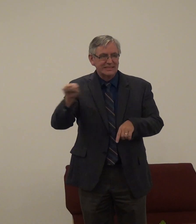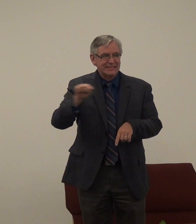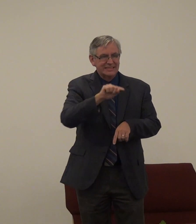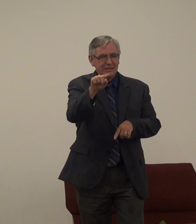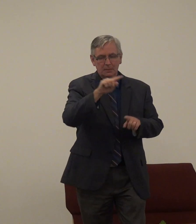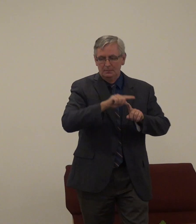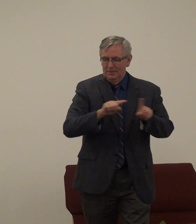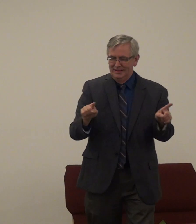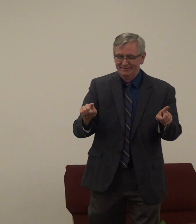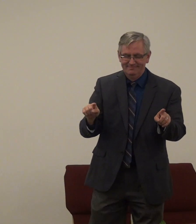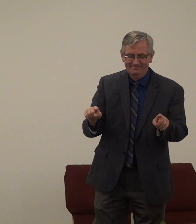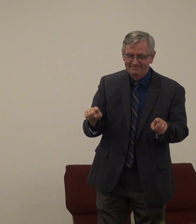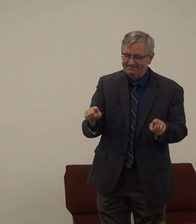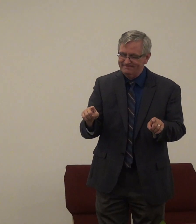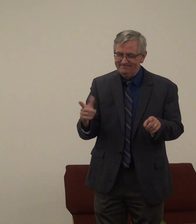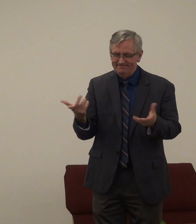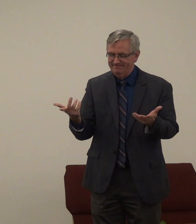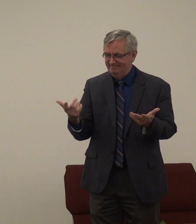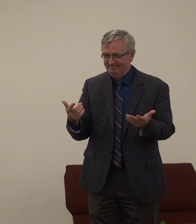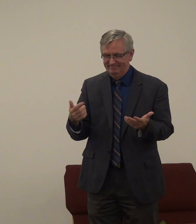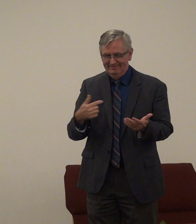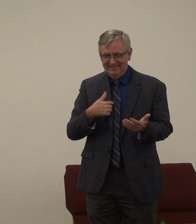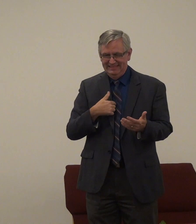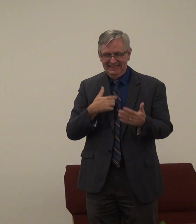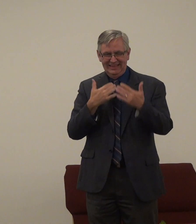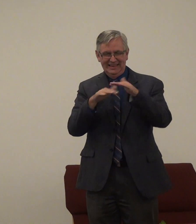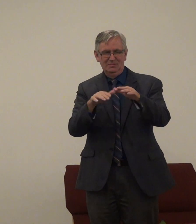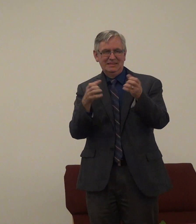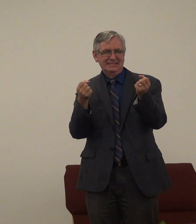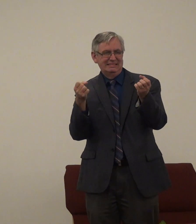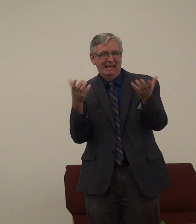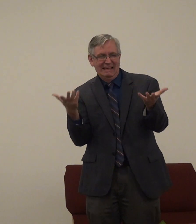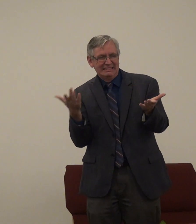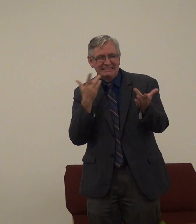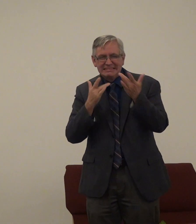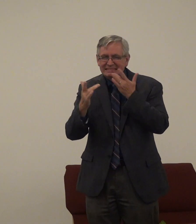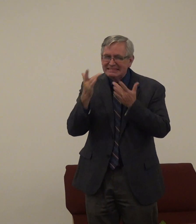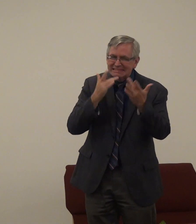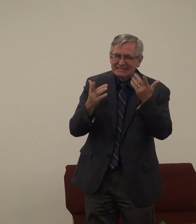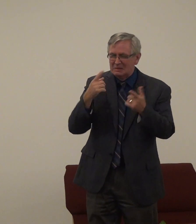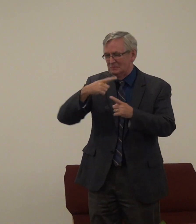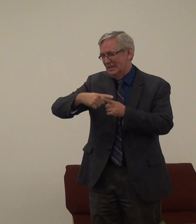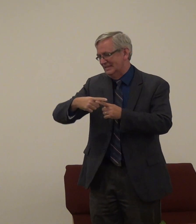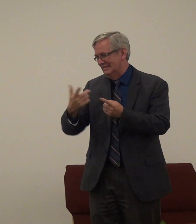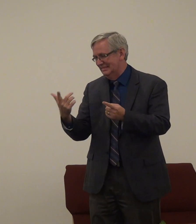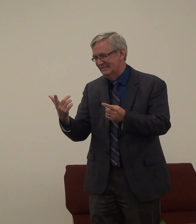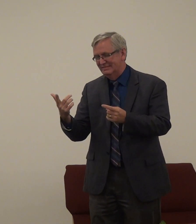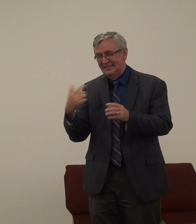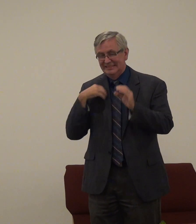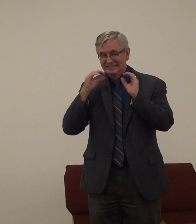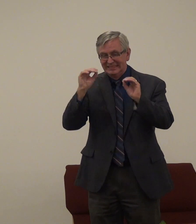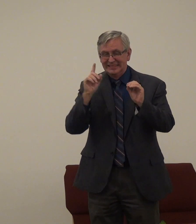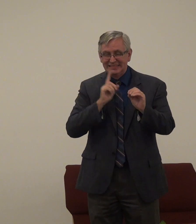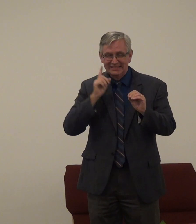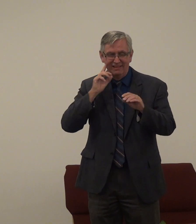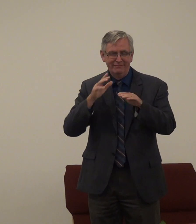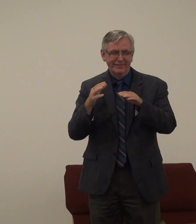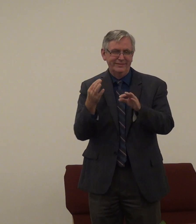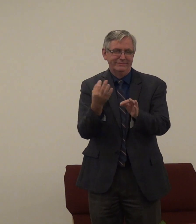deaf ministries over there. He said, but I just know so little sign language, and I'm not able